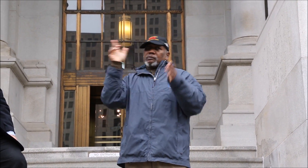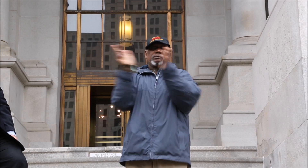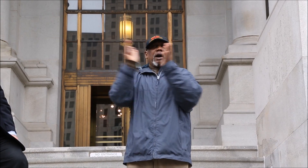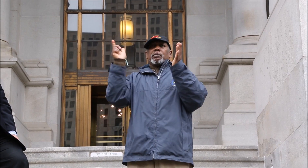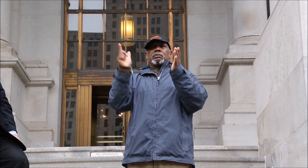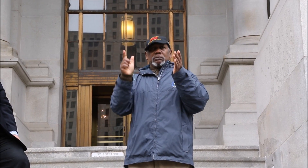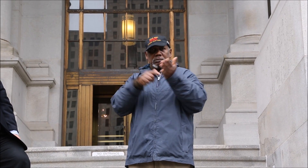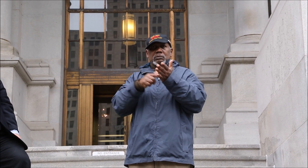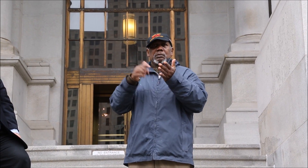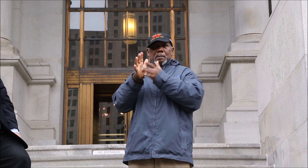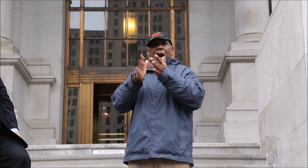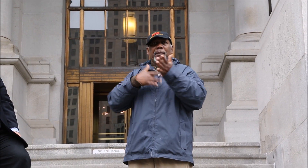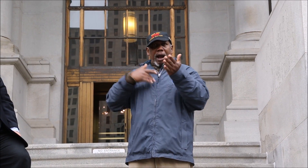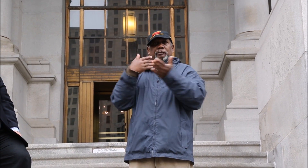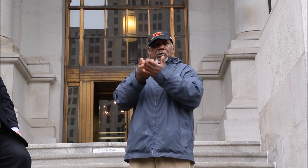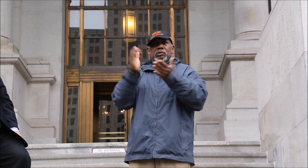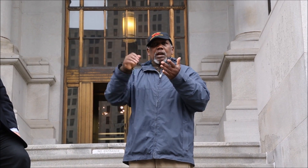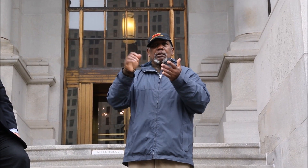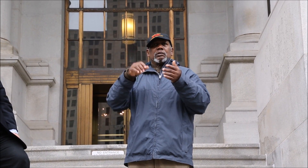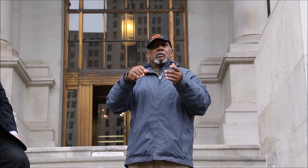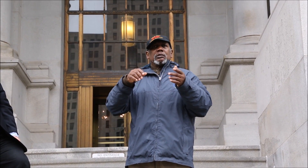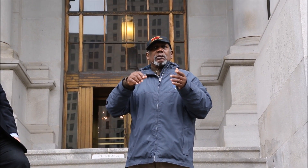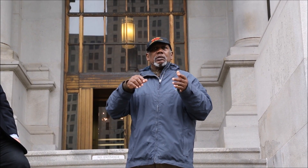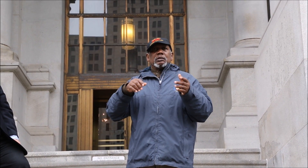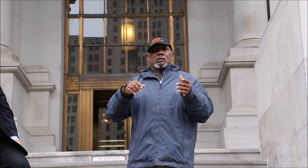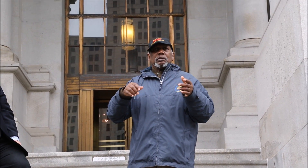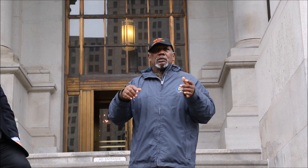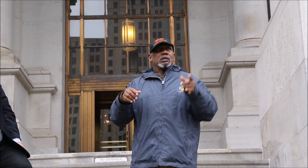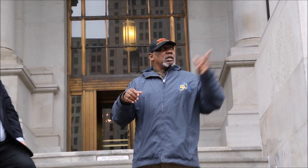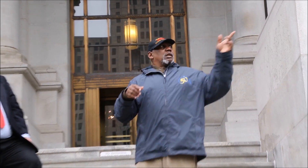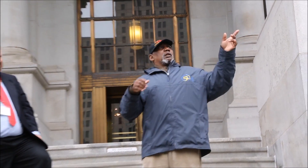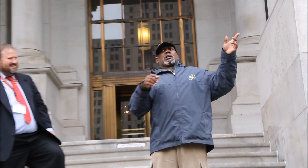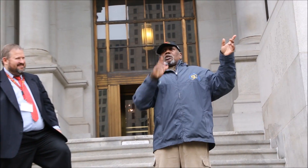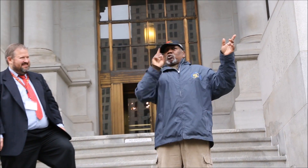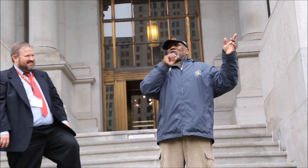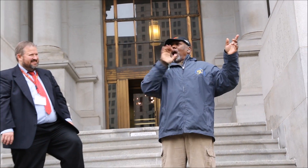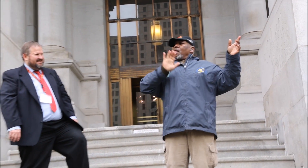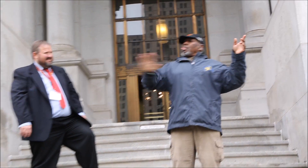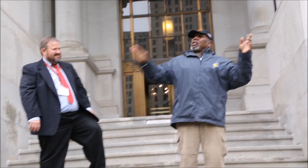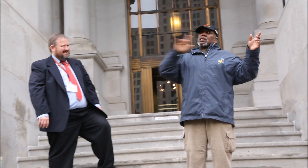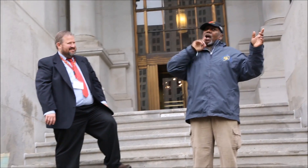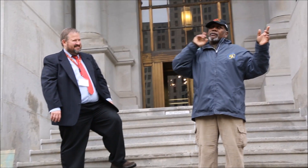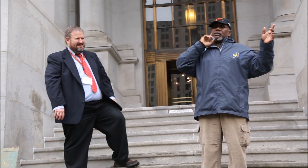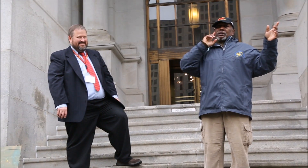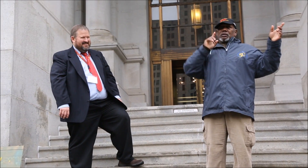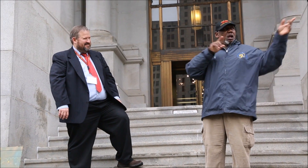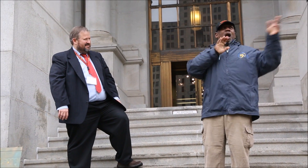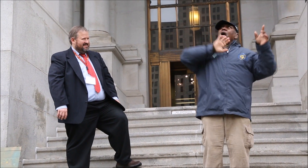isn't fair. It's an emergency room, it doesn't matter. So I waited and waited.